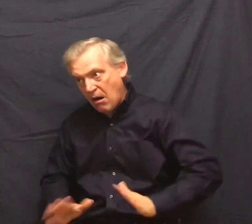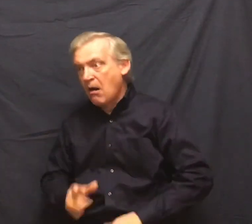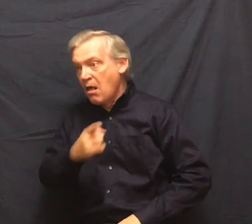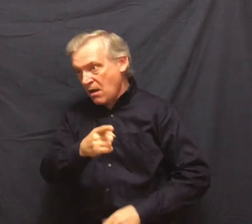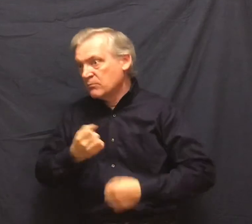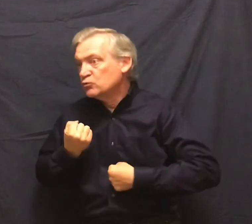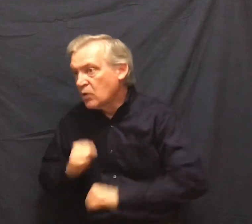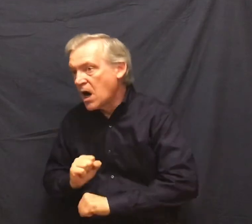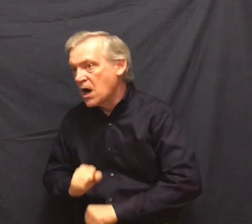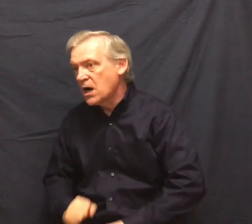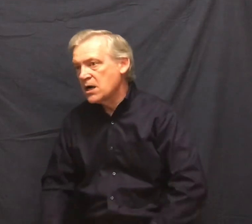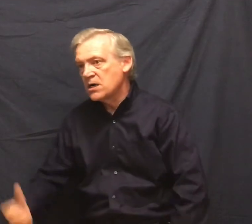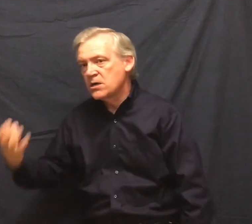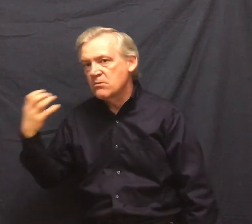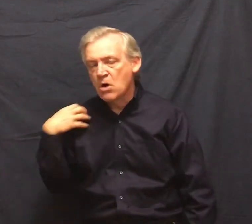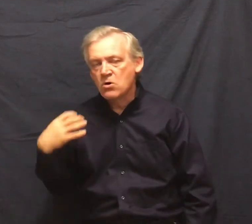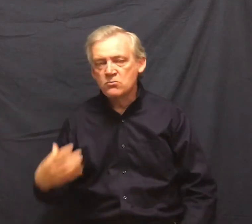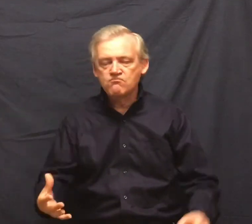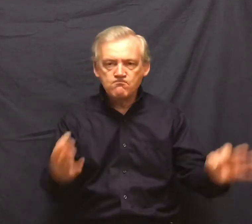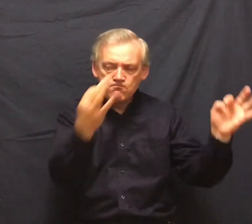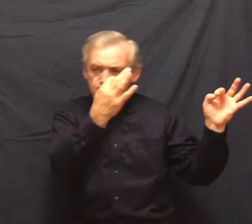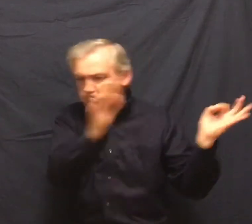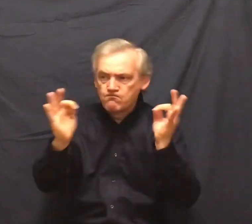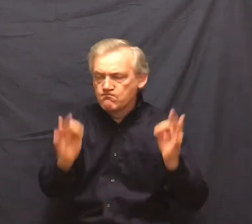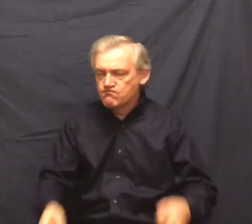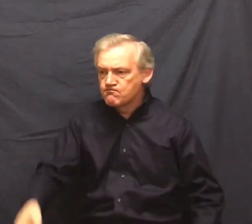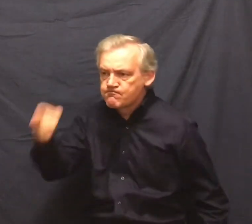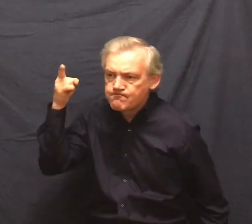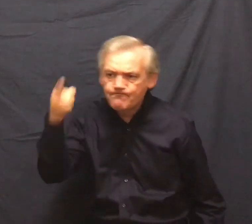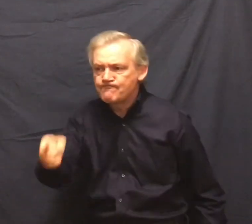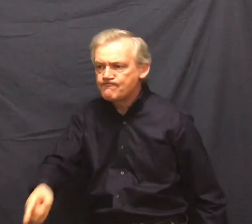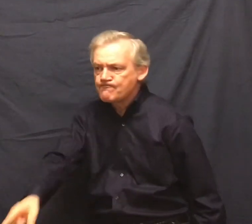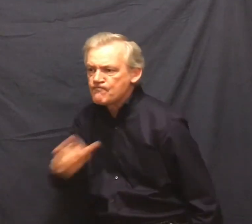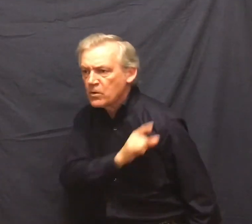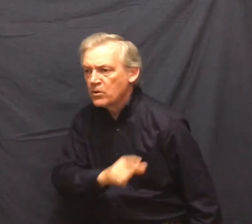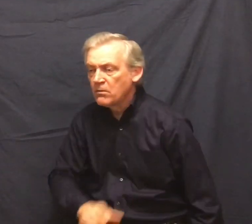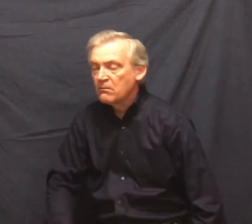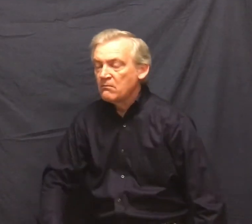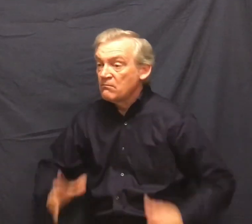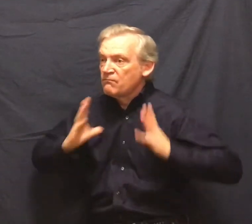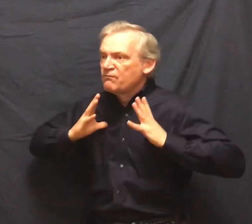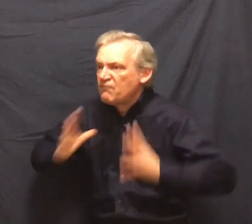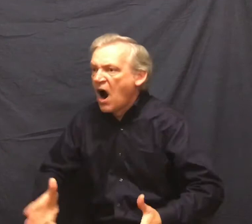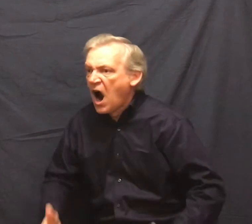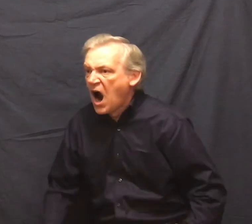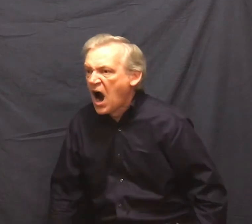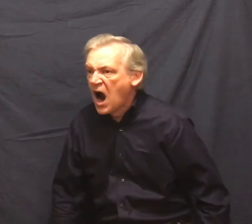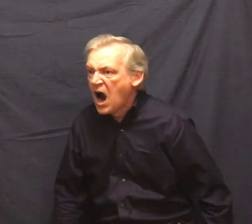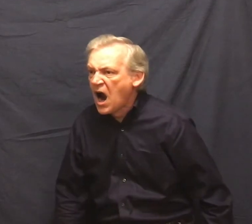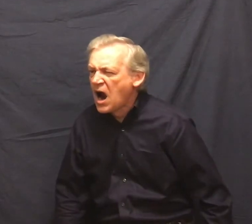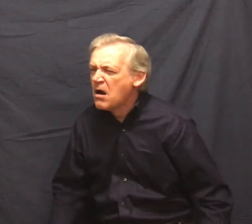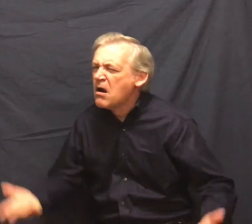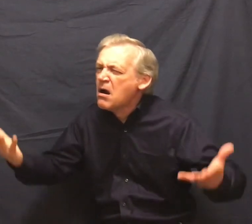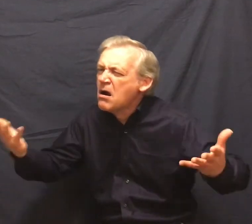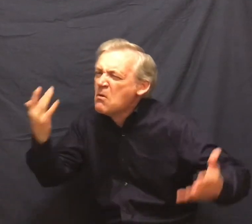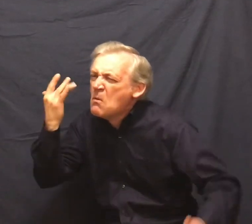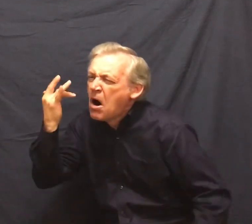The boss turned on George. "Then why don't you let him answer? What you trying to put over?"